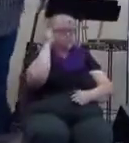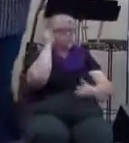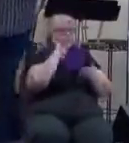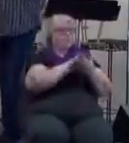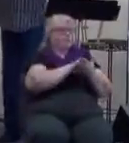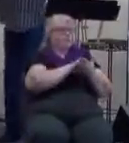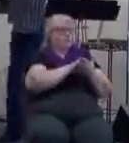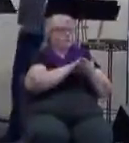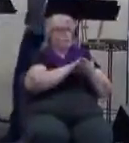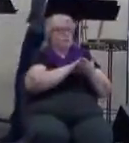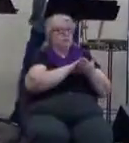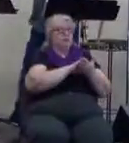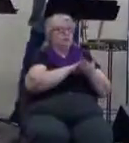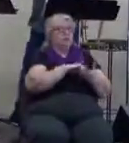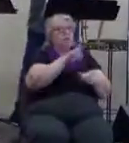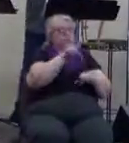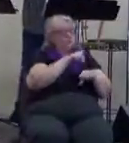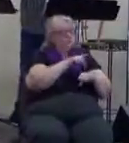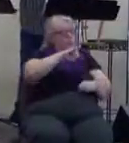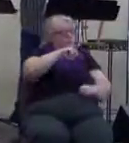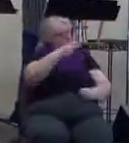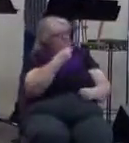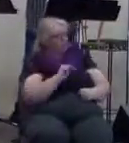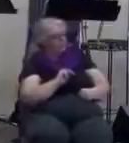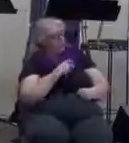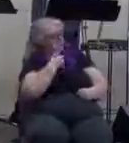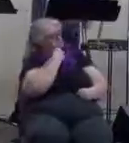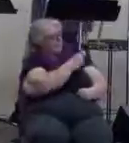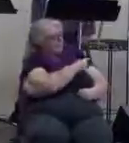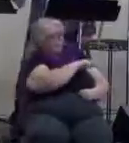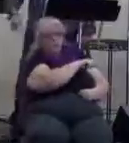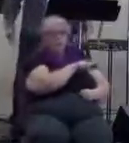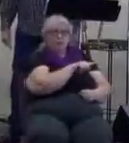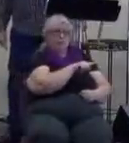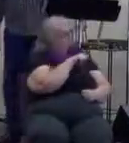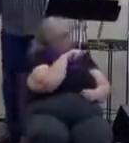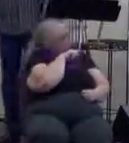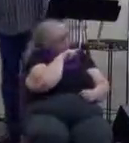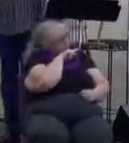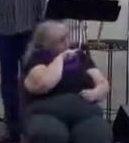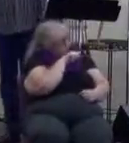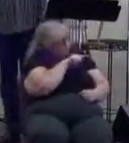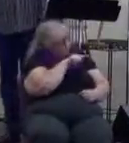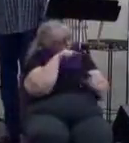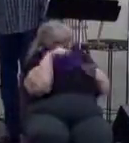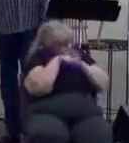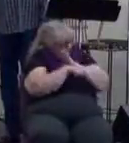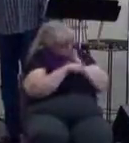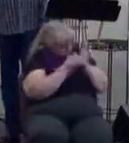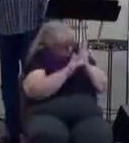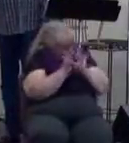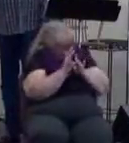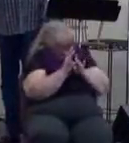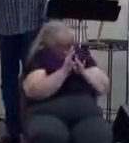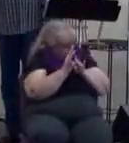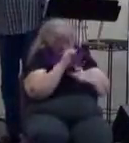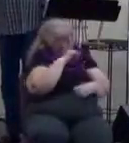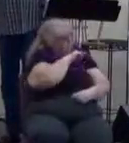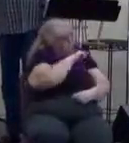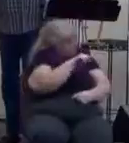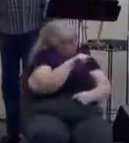And Peter and John tell these guys that you killed him. It was you